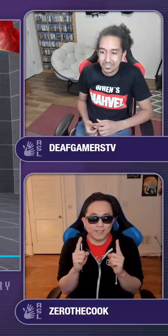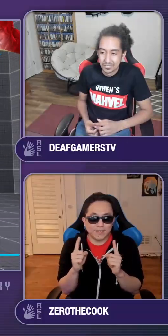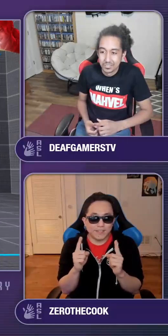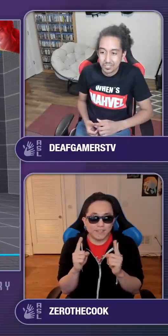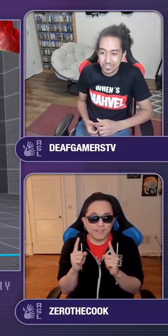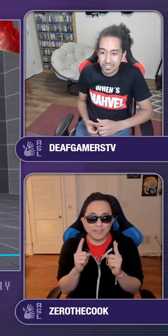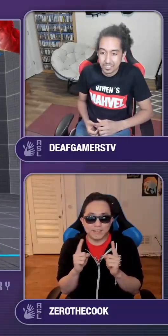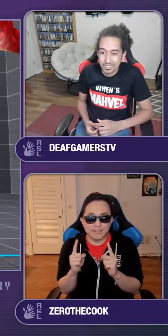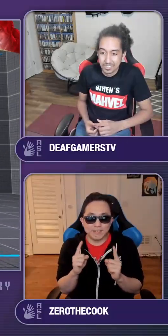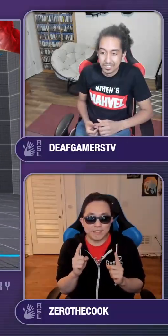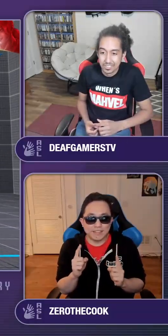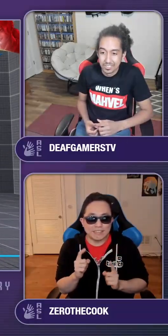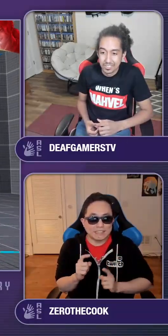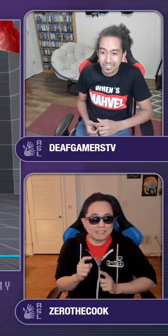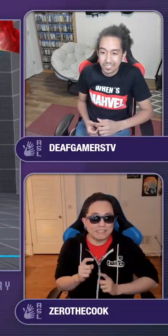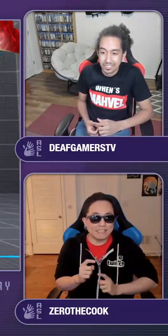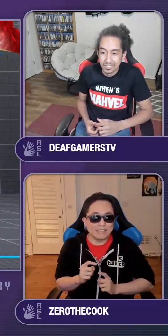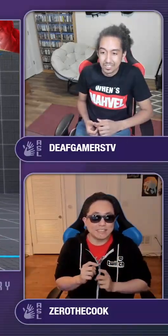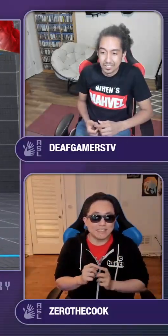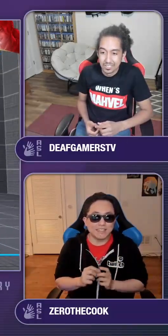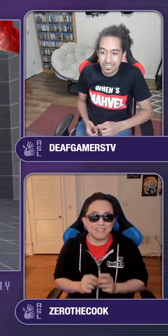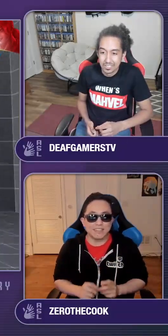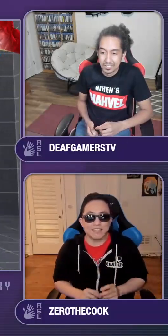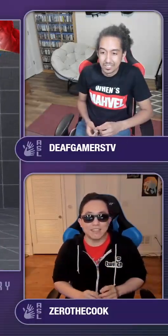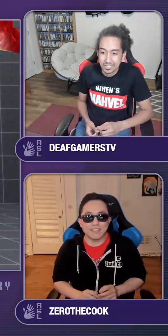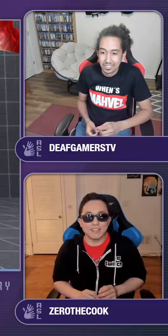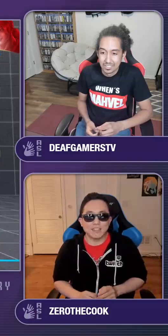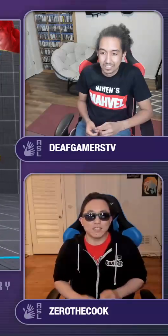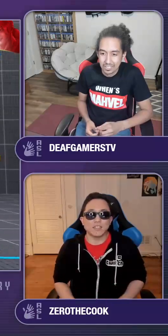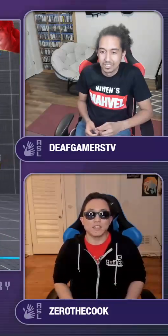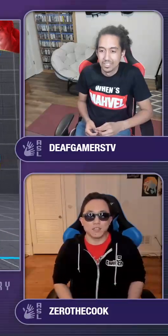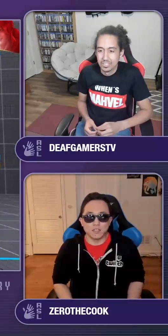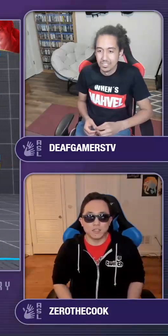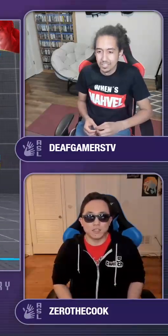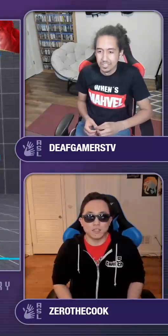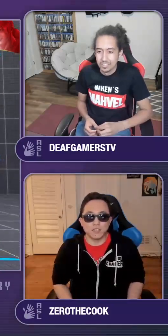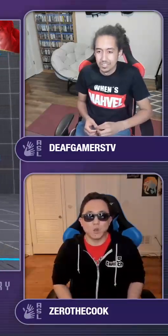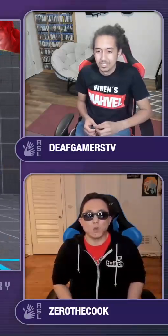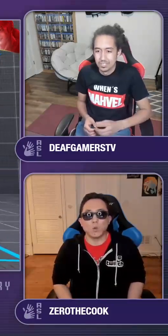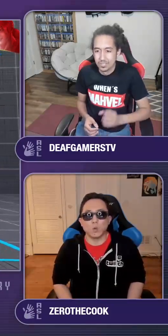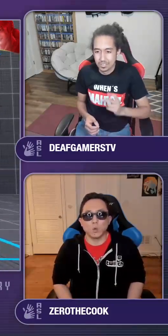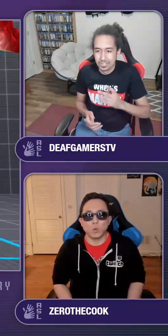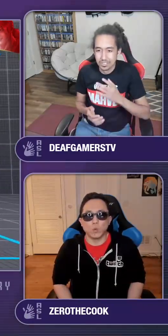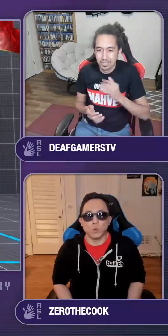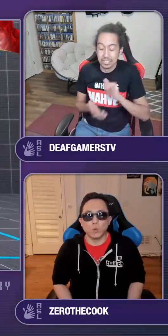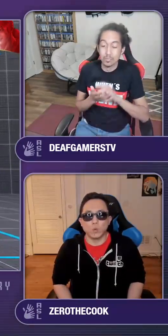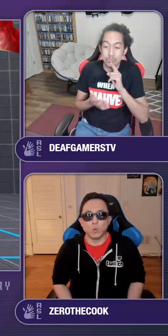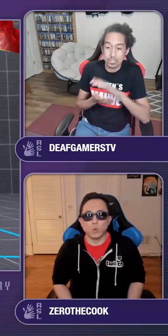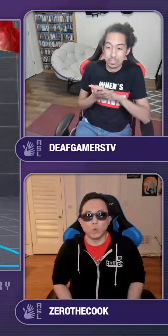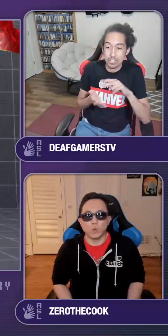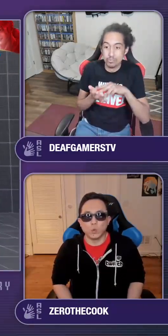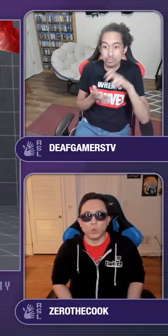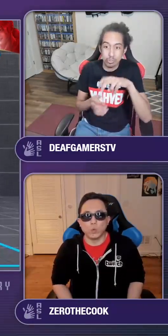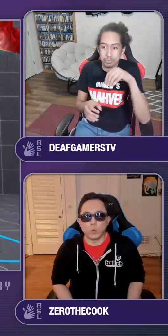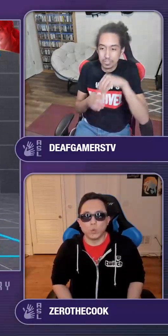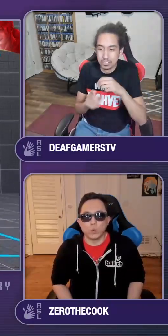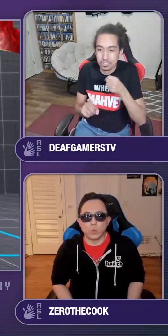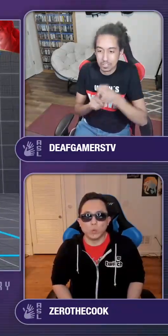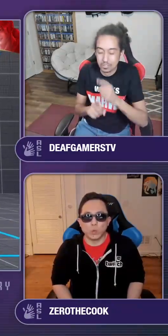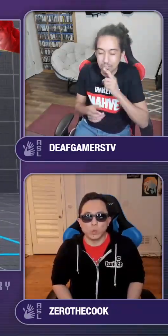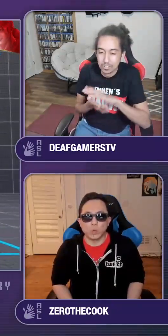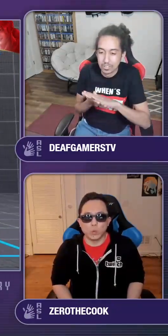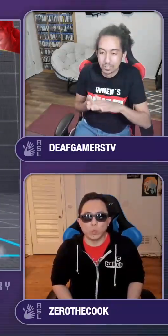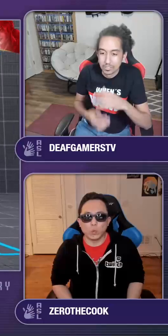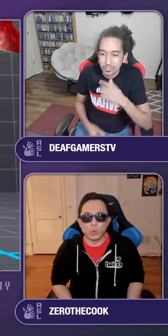think Jazdero definitely wants things to go a tiny bit faster, but he's going to need these anti-airs if he's going to help himself from Metro M's